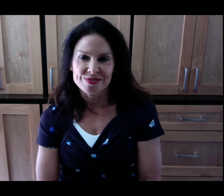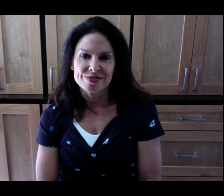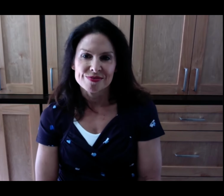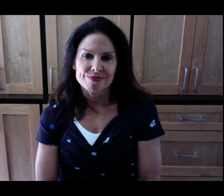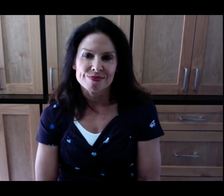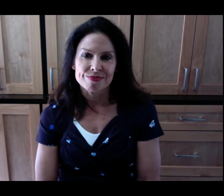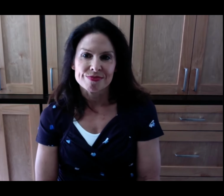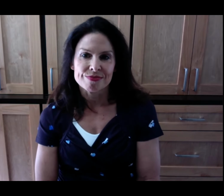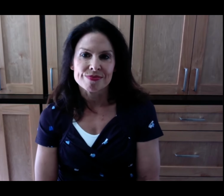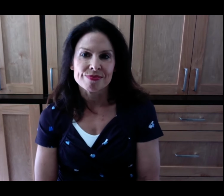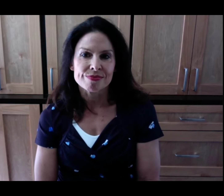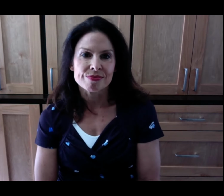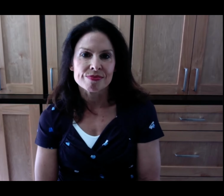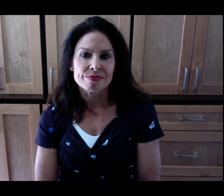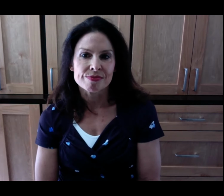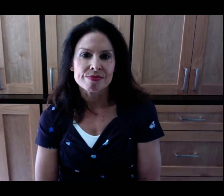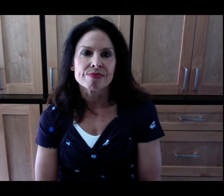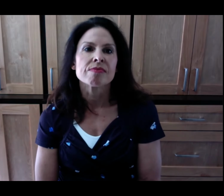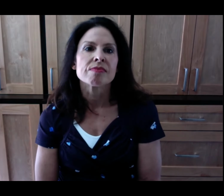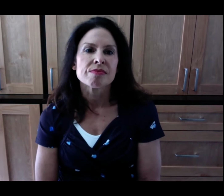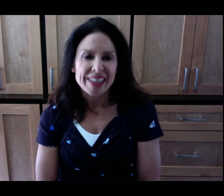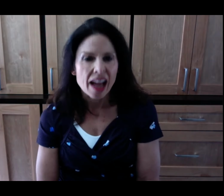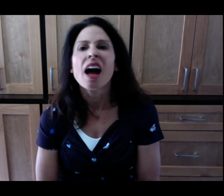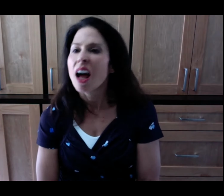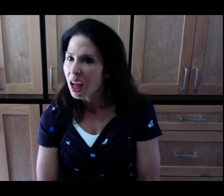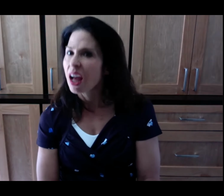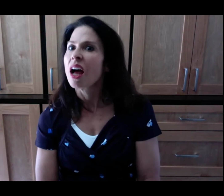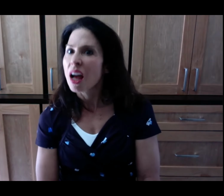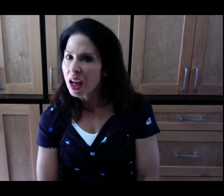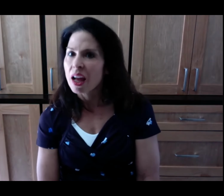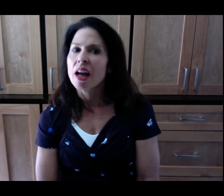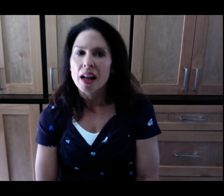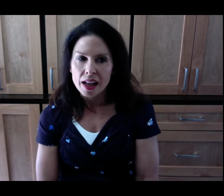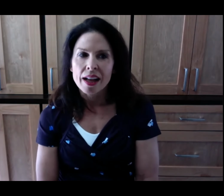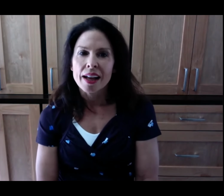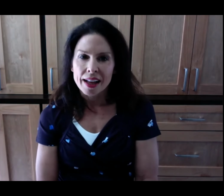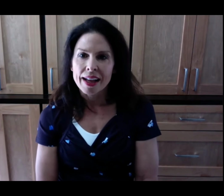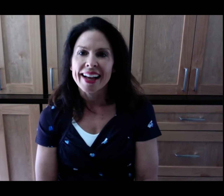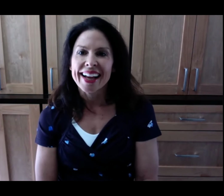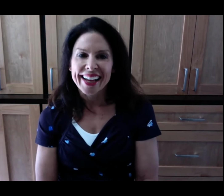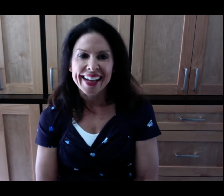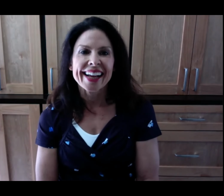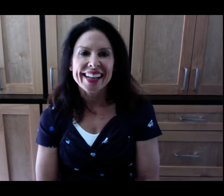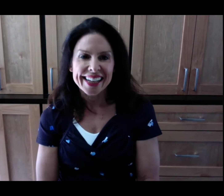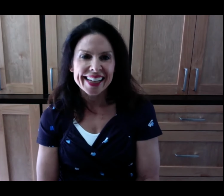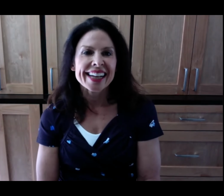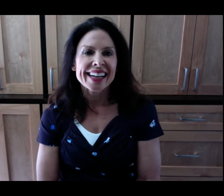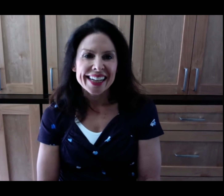some of the fear that they may have of trying to sign or learning because they don't want